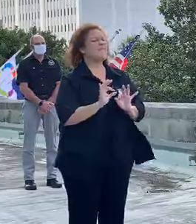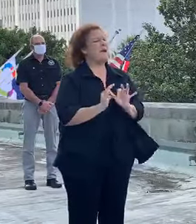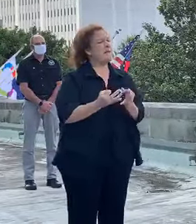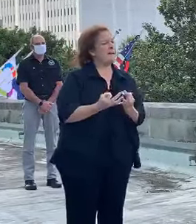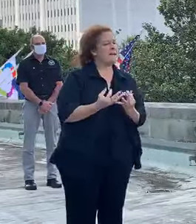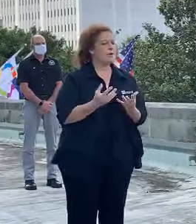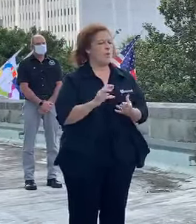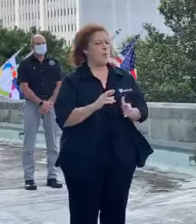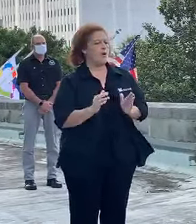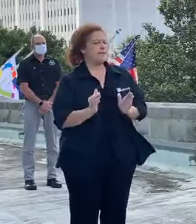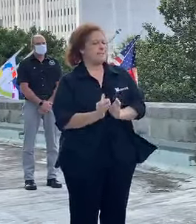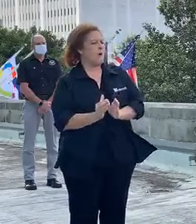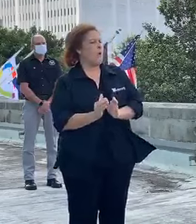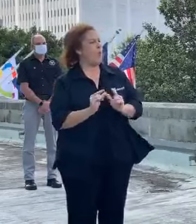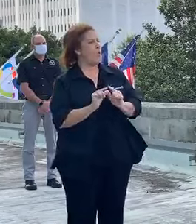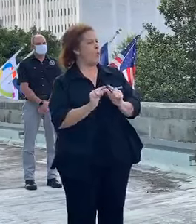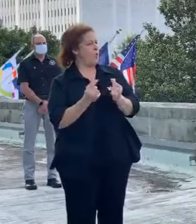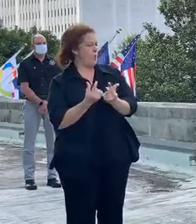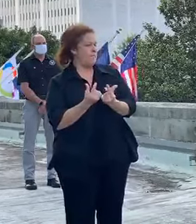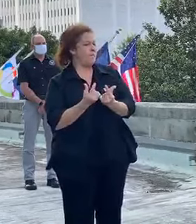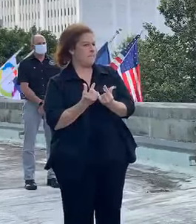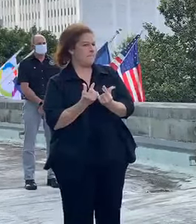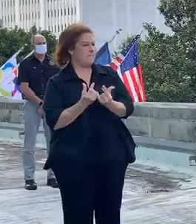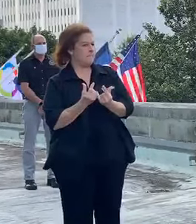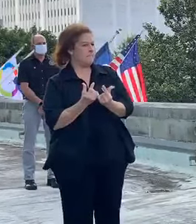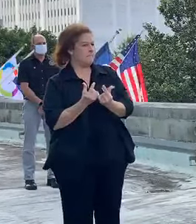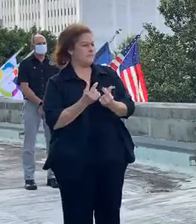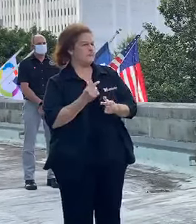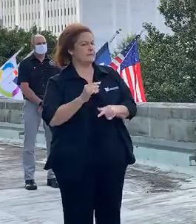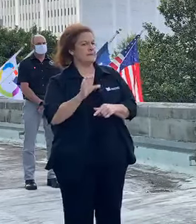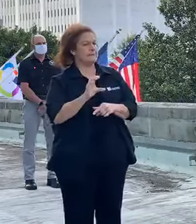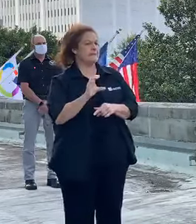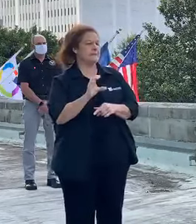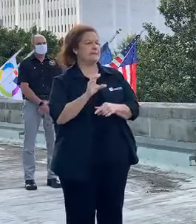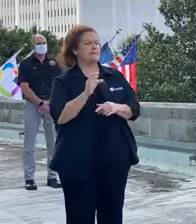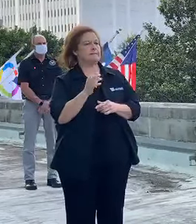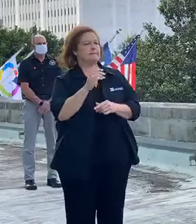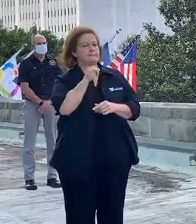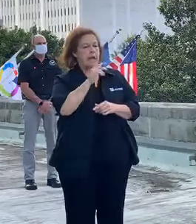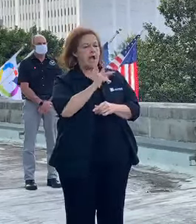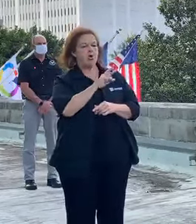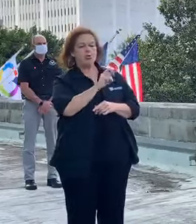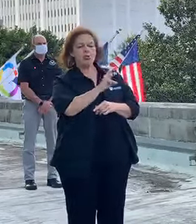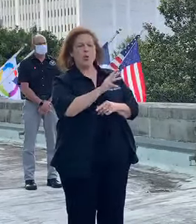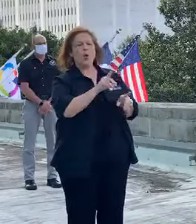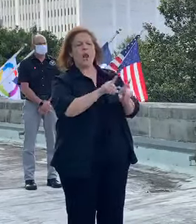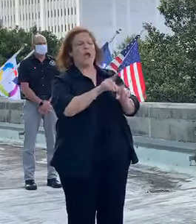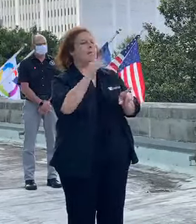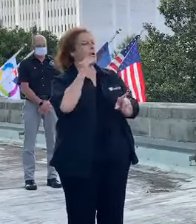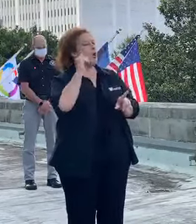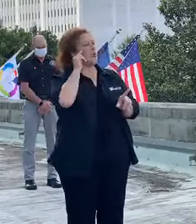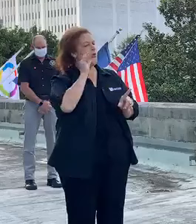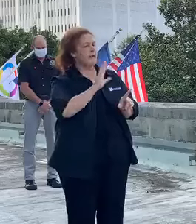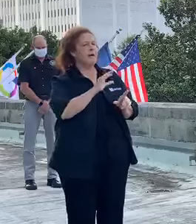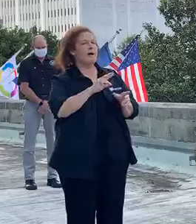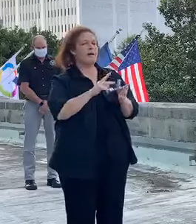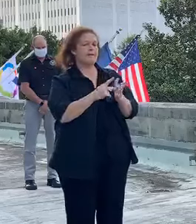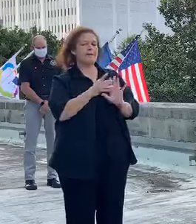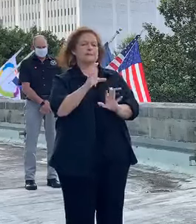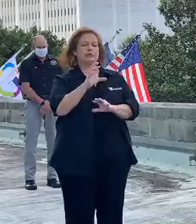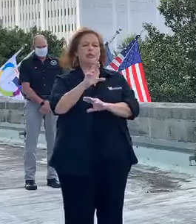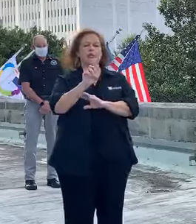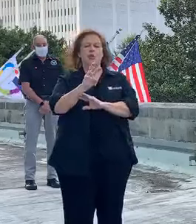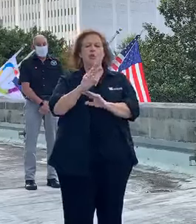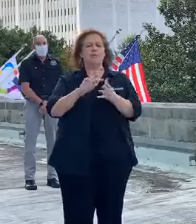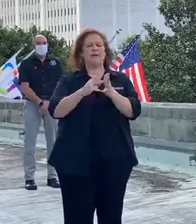is a small and consistent crew. Crew with a C, not with Krewe. So just because we're allowing,